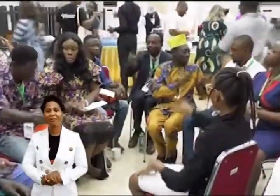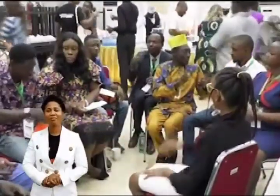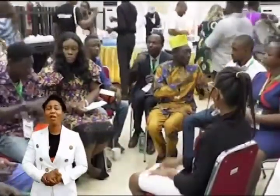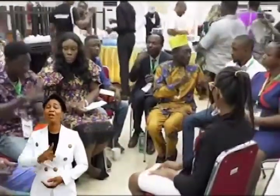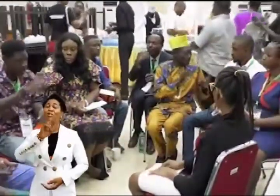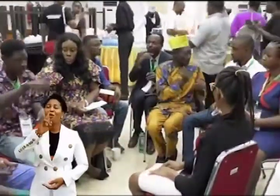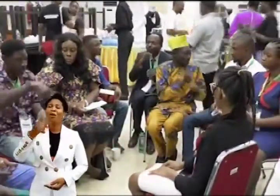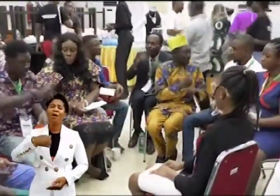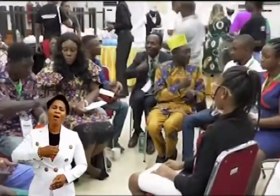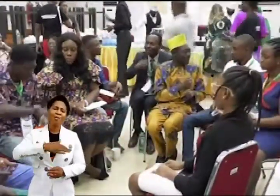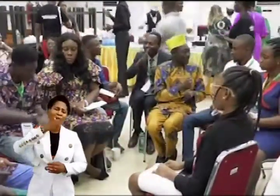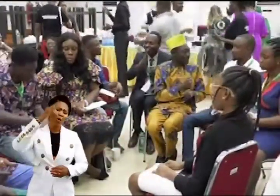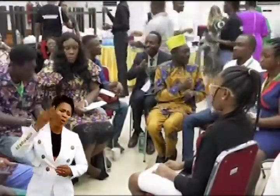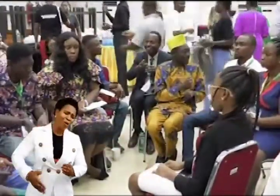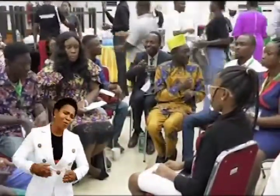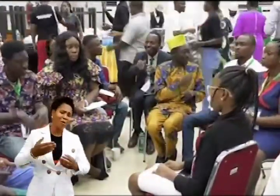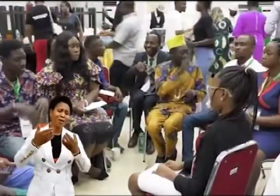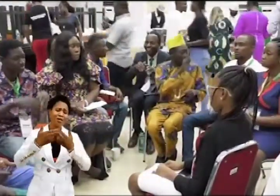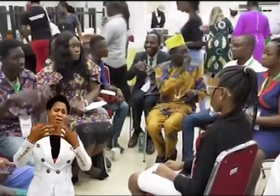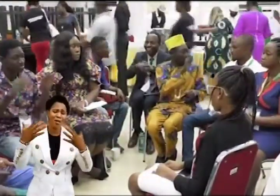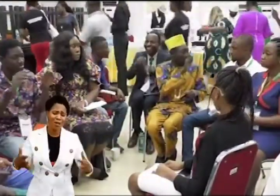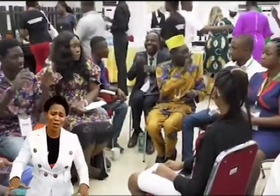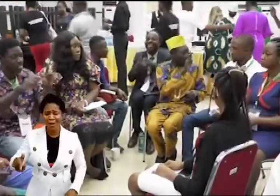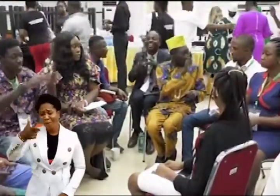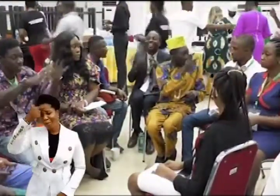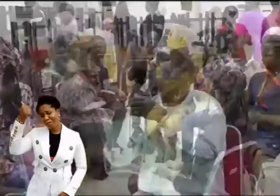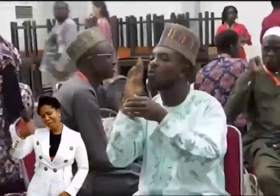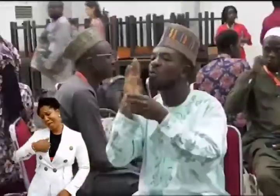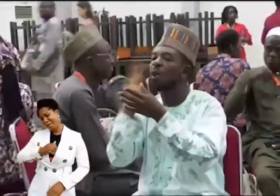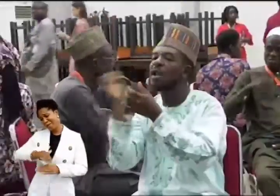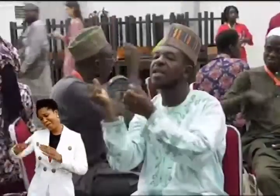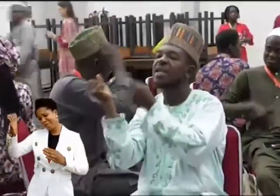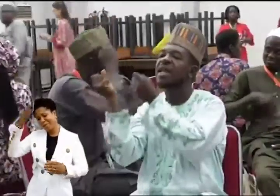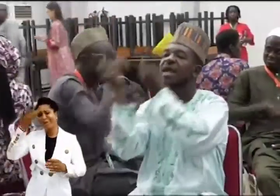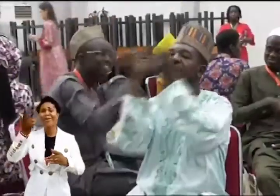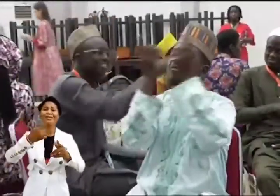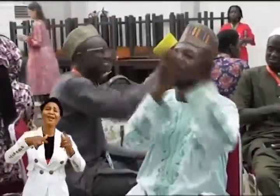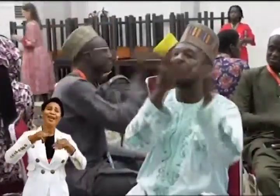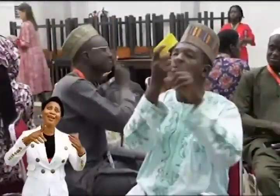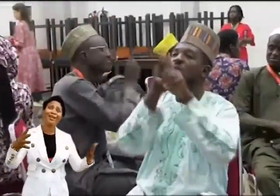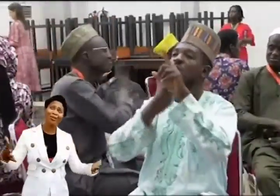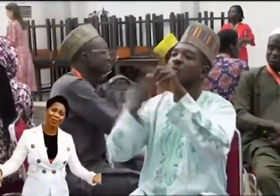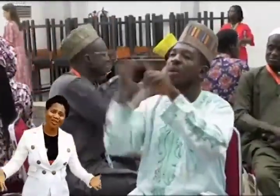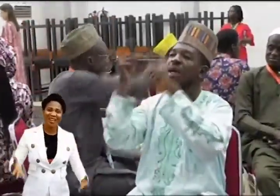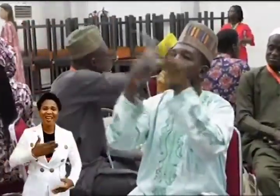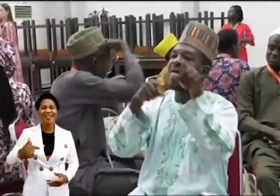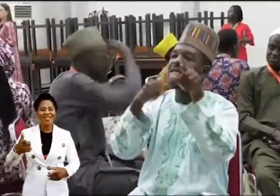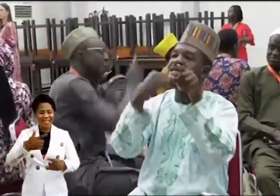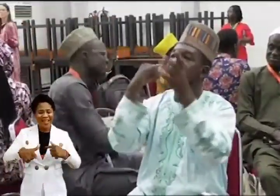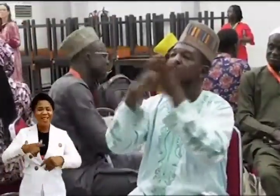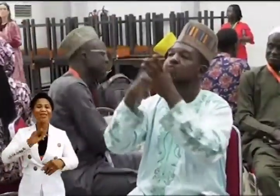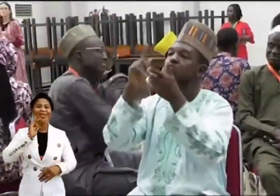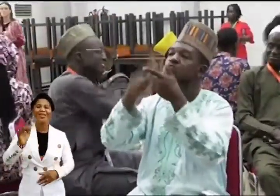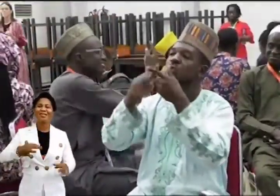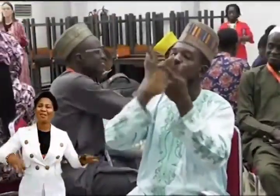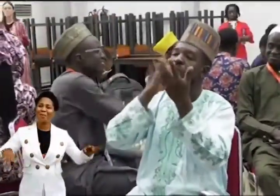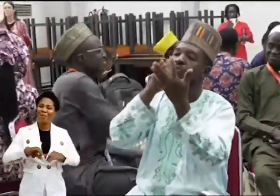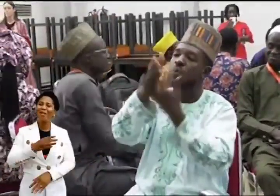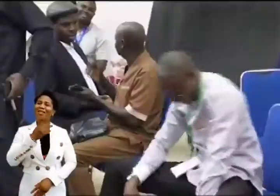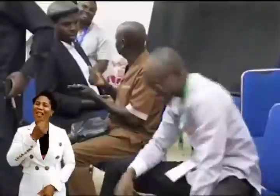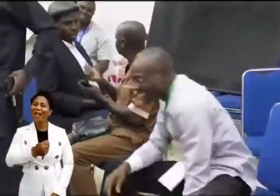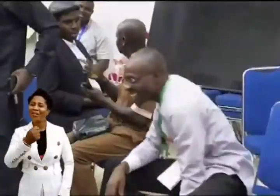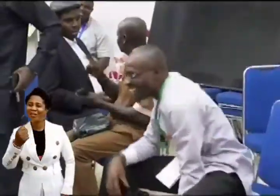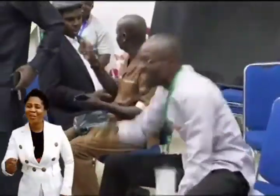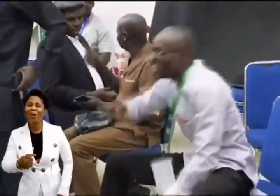sign language is considered an integral tool for strengthening education, empowerment, and employment for deaf